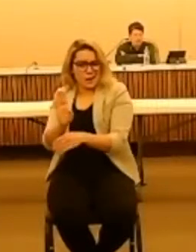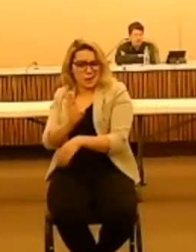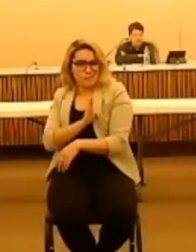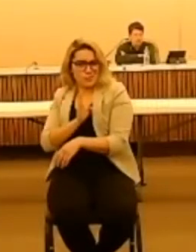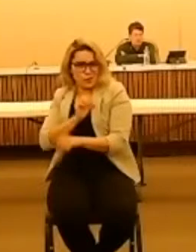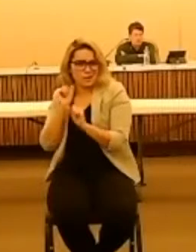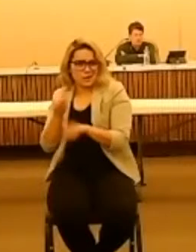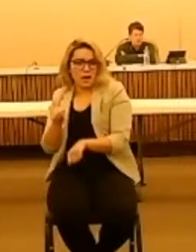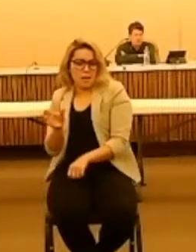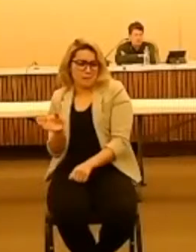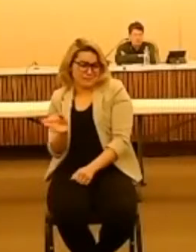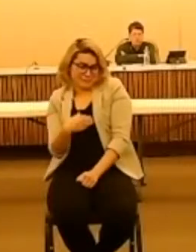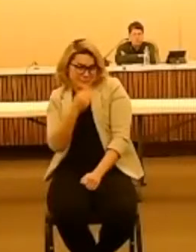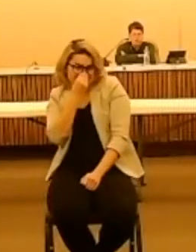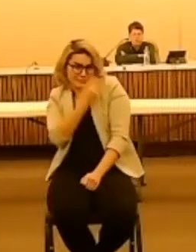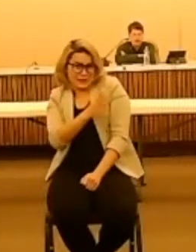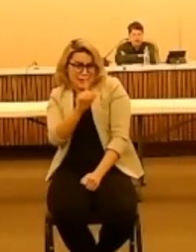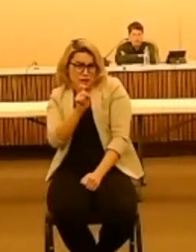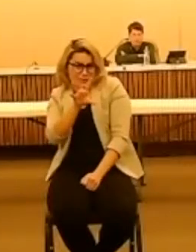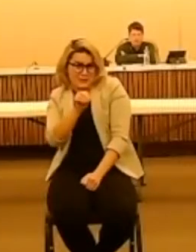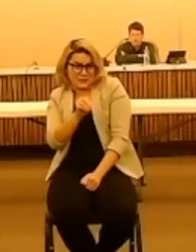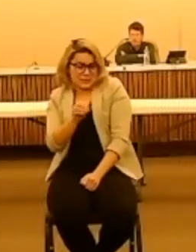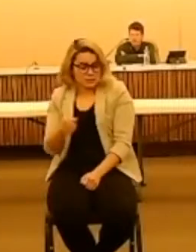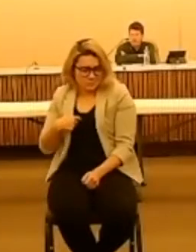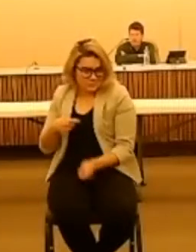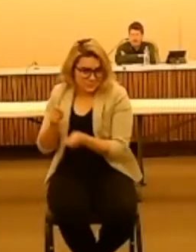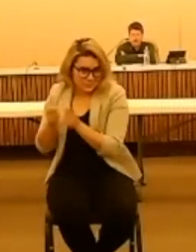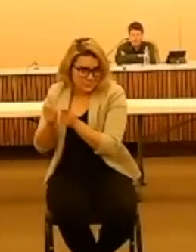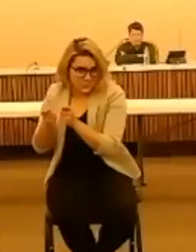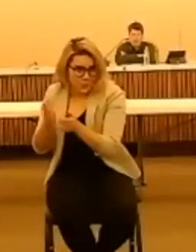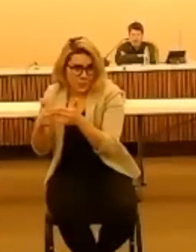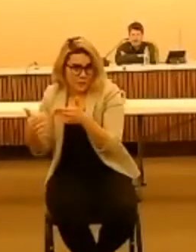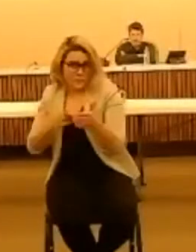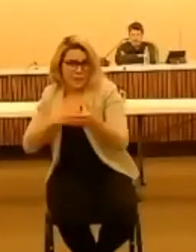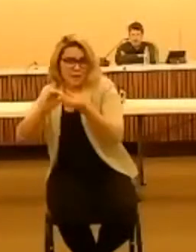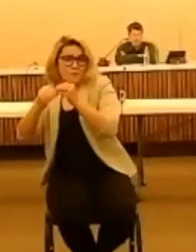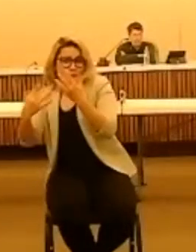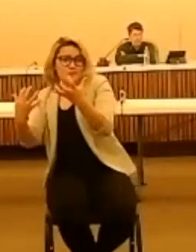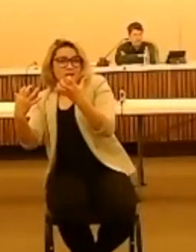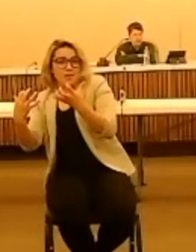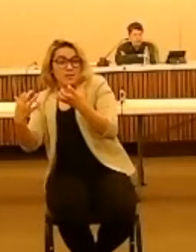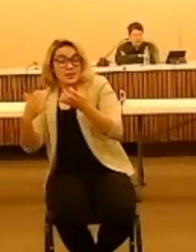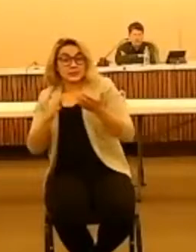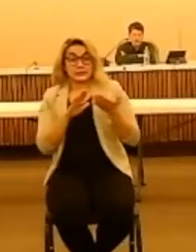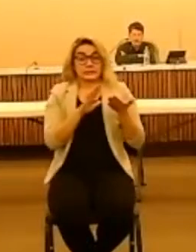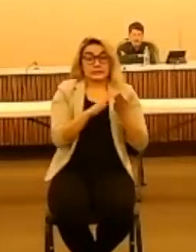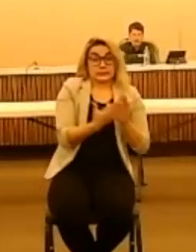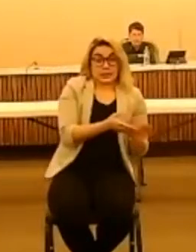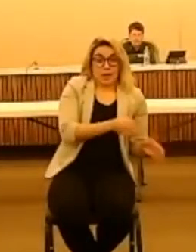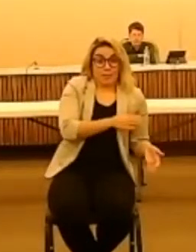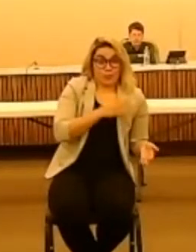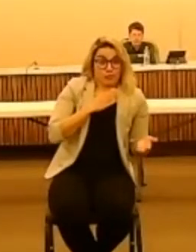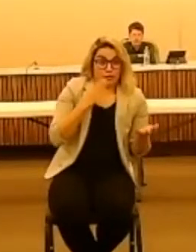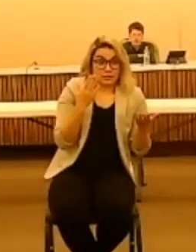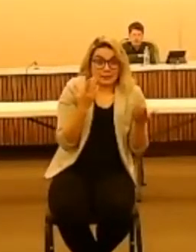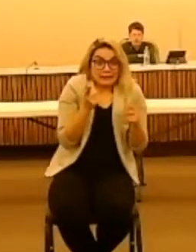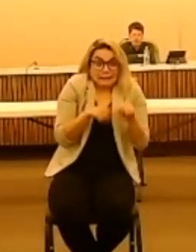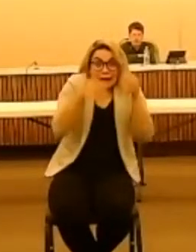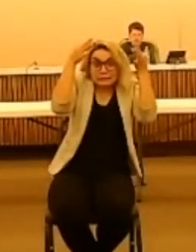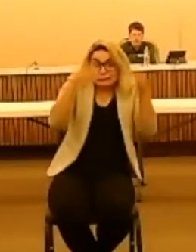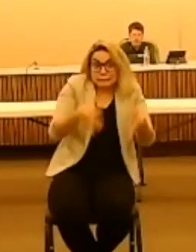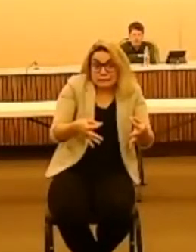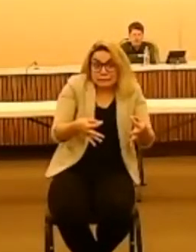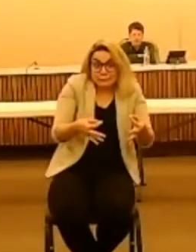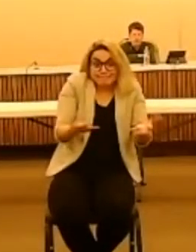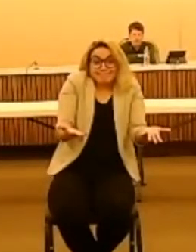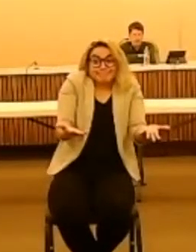that. It's a tool for the planning board, not the town board. So just because it